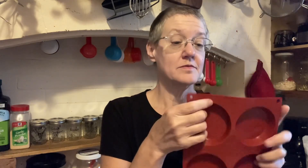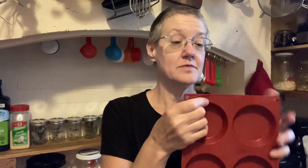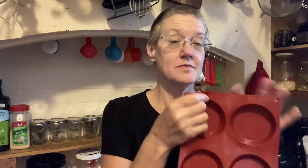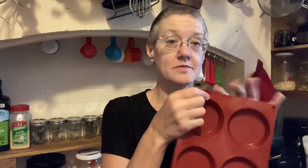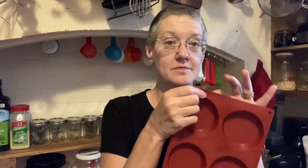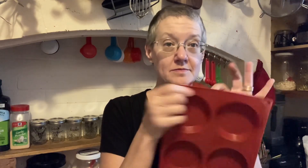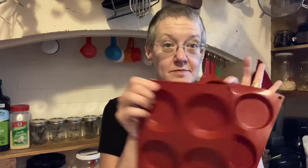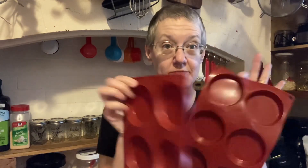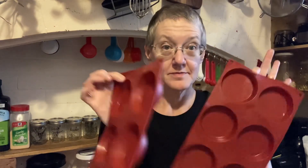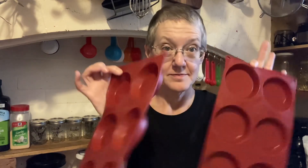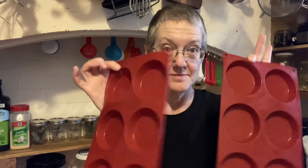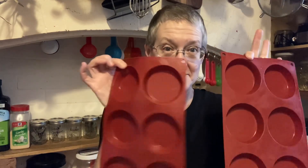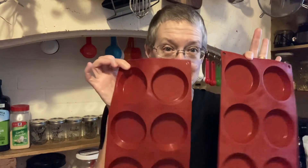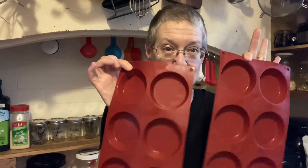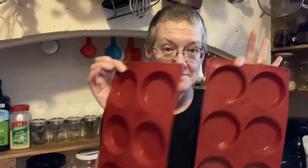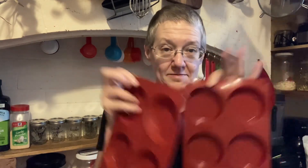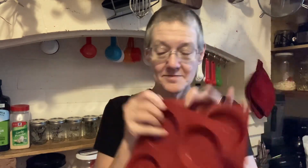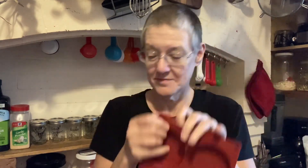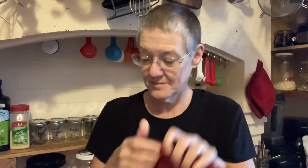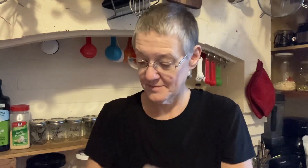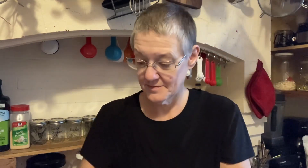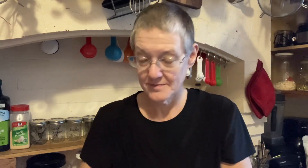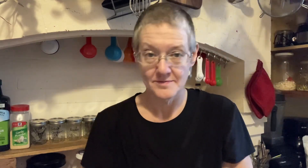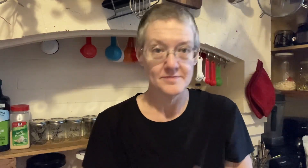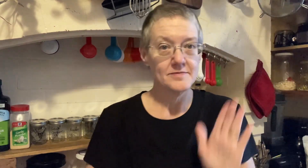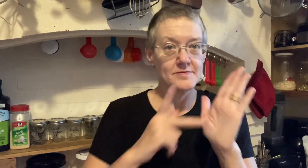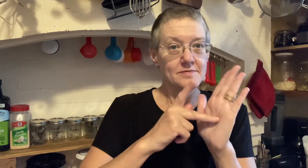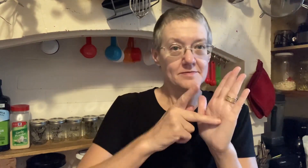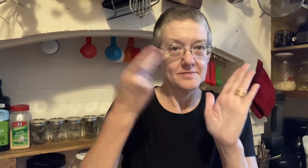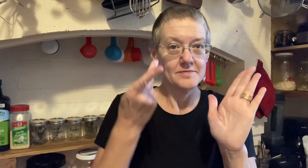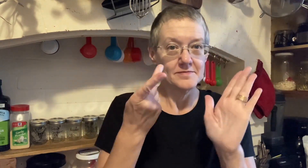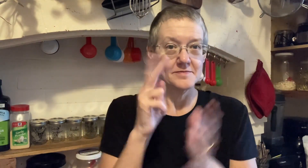of them, double the recipe.